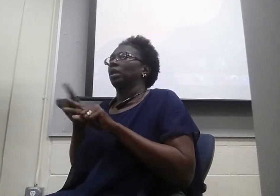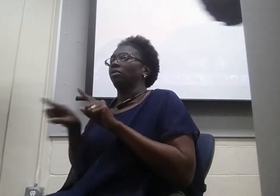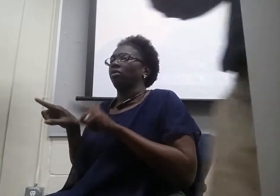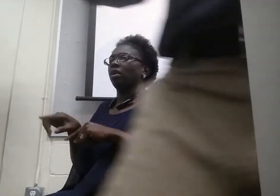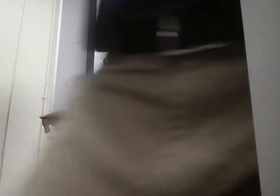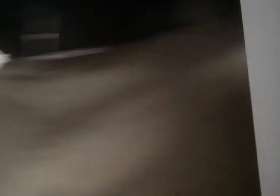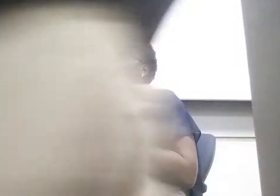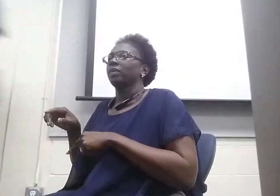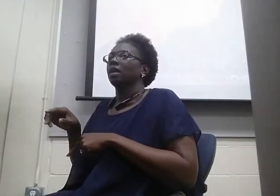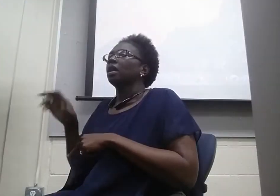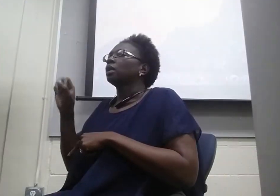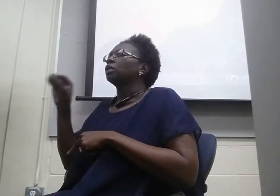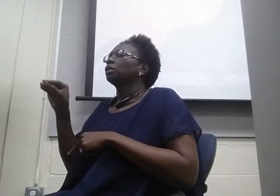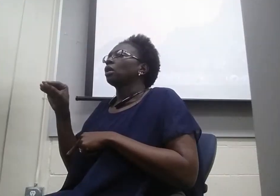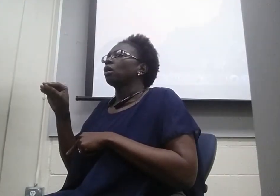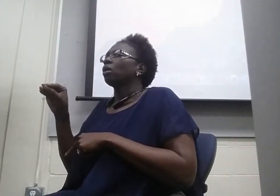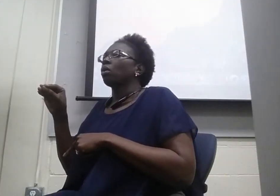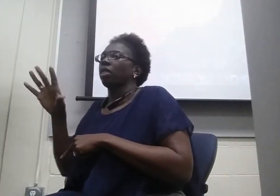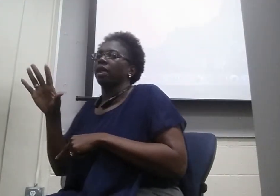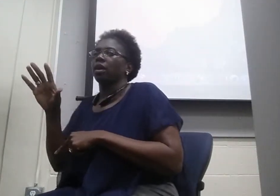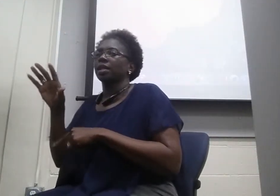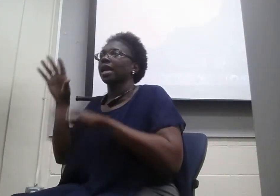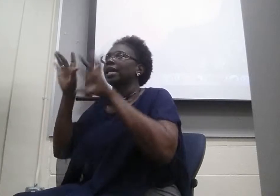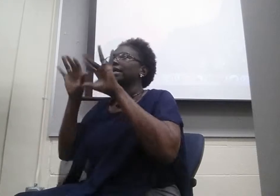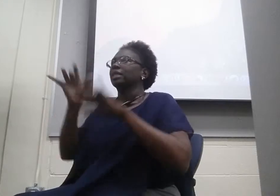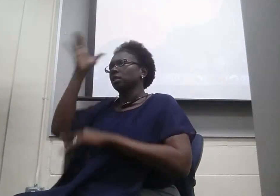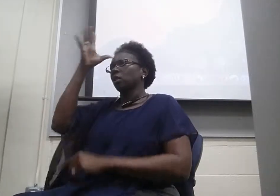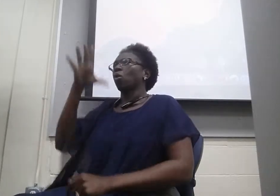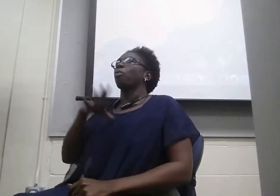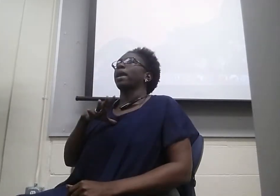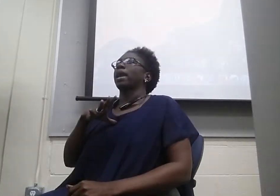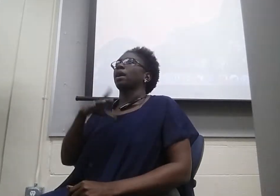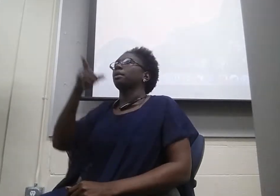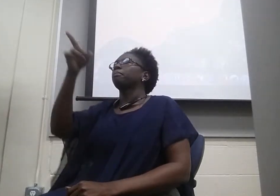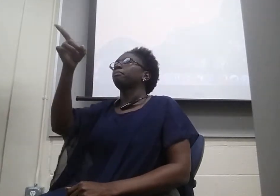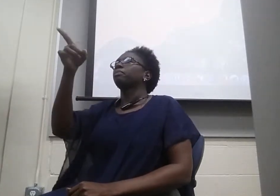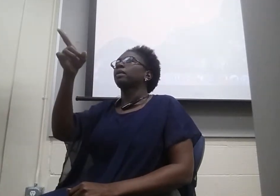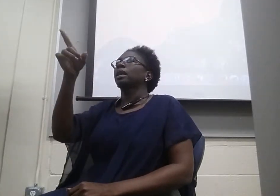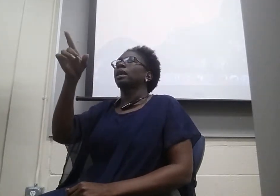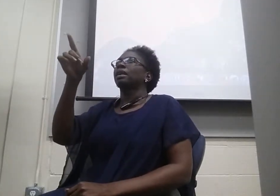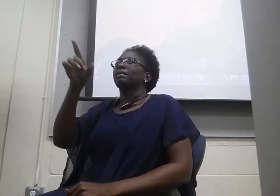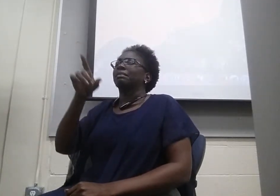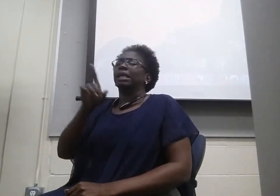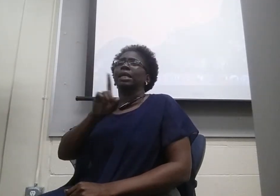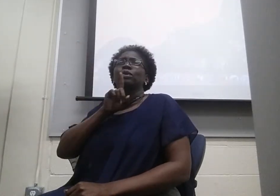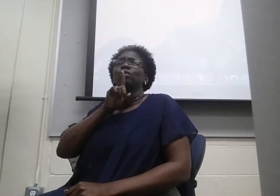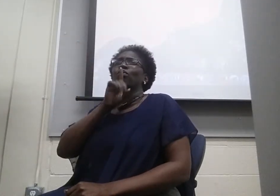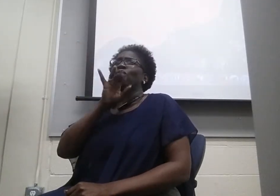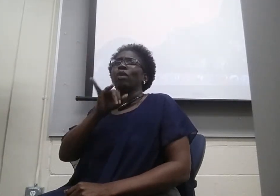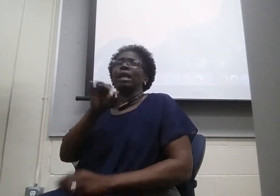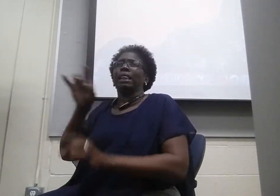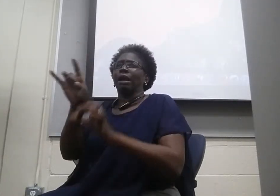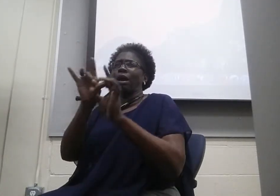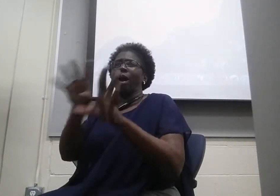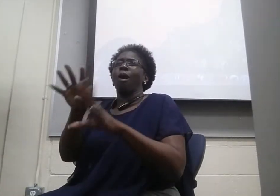one? Mm-hmm. Can I hold this up a second? So this snowman one has a really pretty awful wash on it. If any of you, is anyone taking water